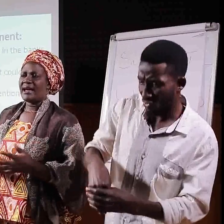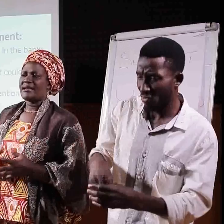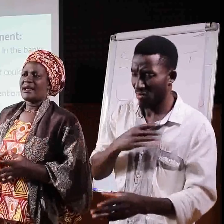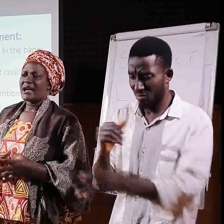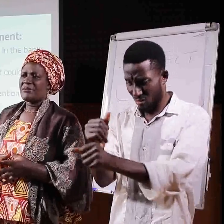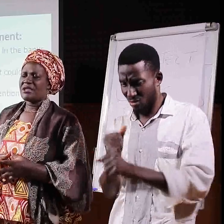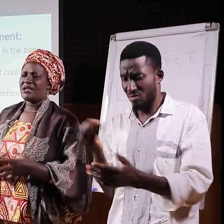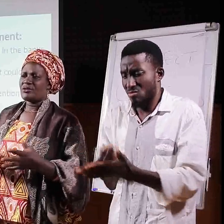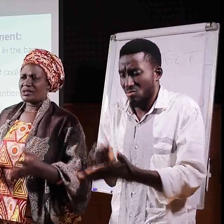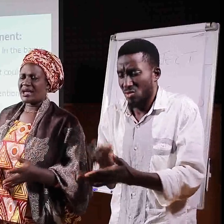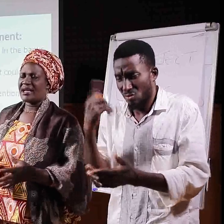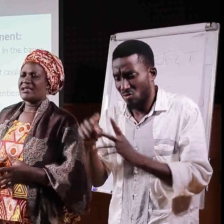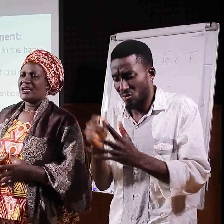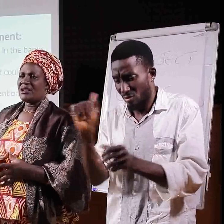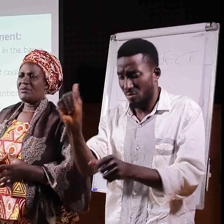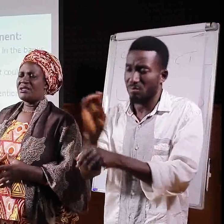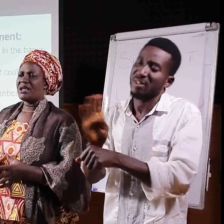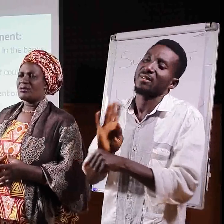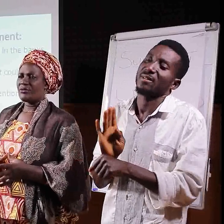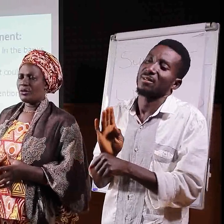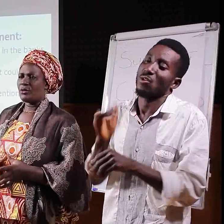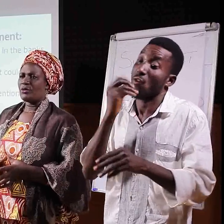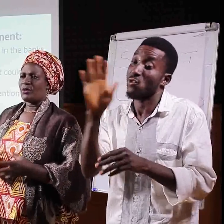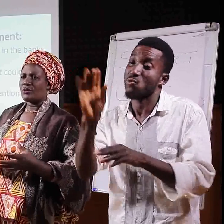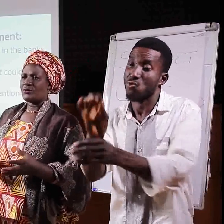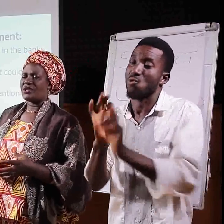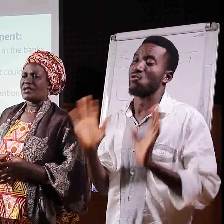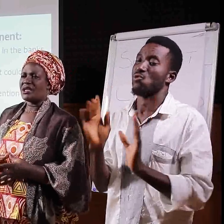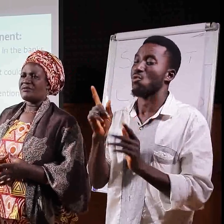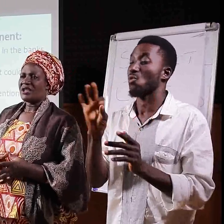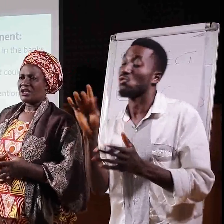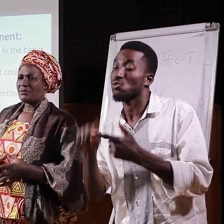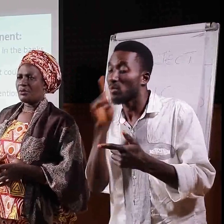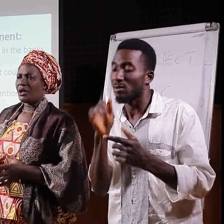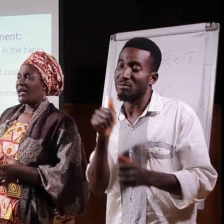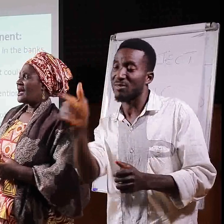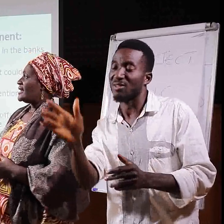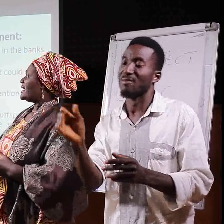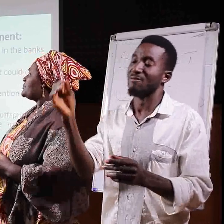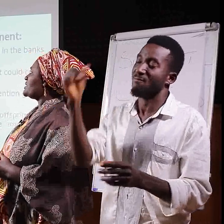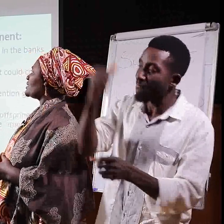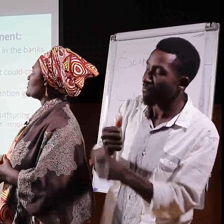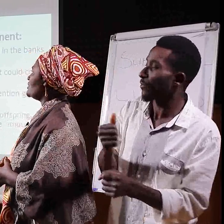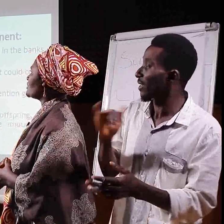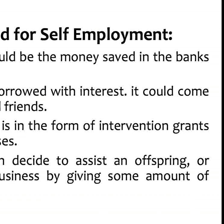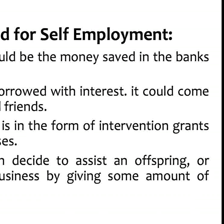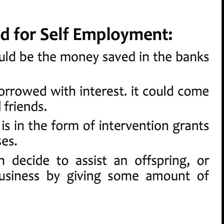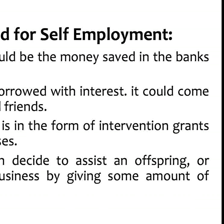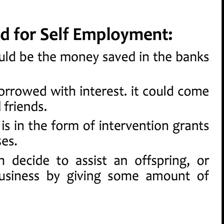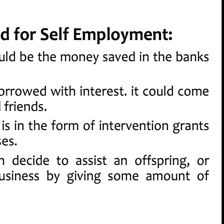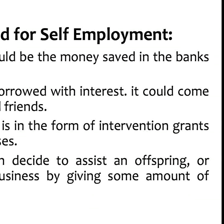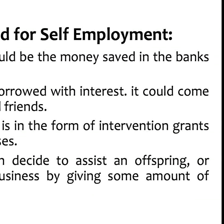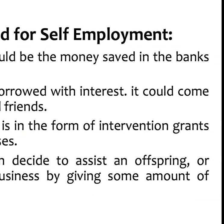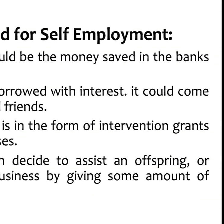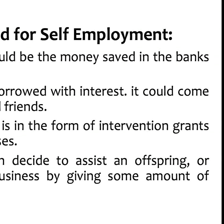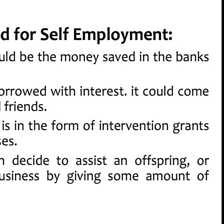and get capital to start a business of your own or to be self-employed. And that brings us to the source of